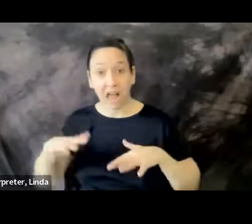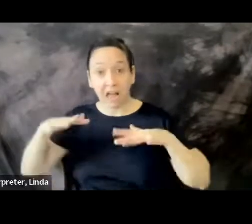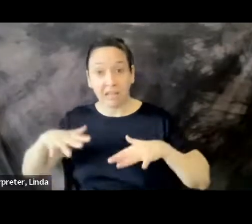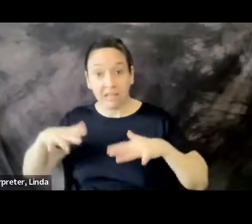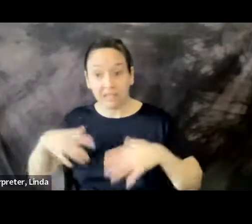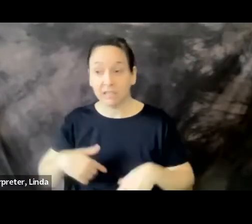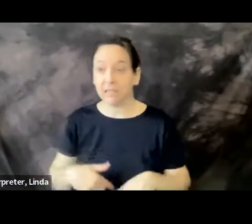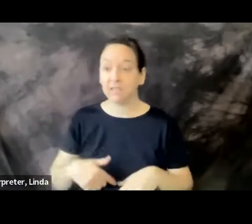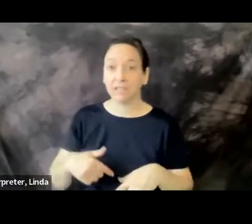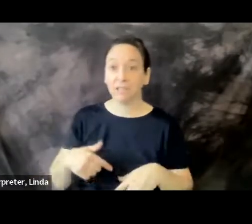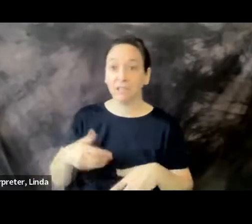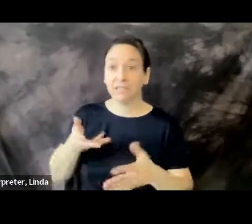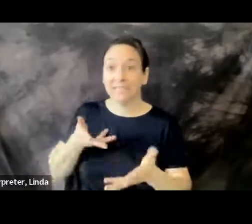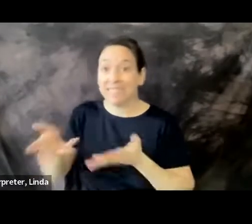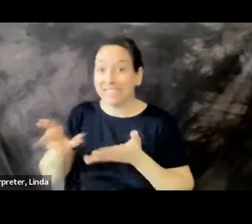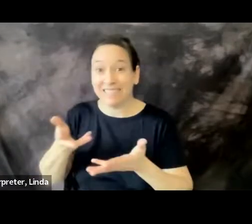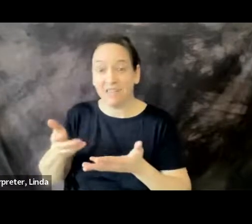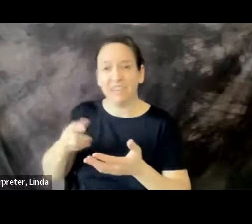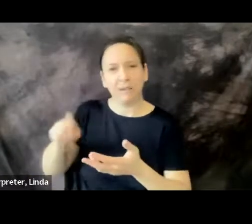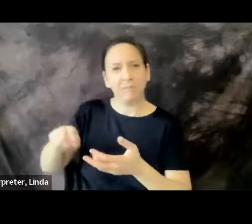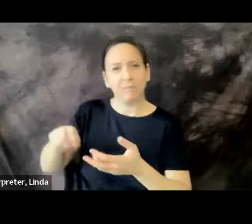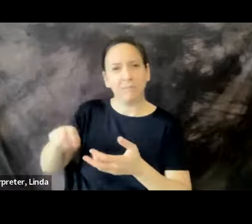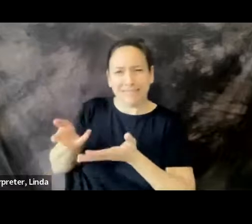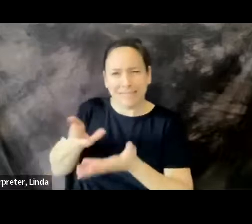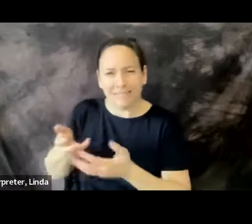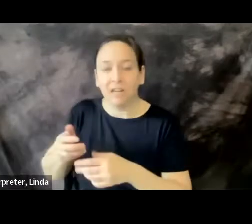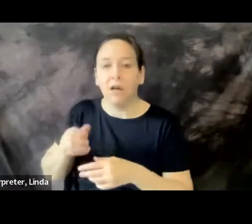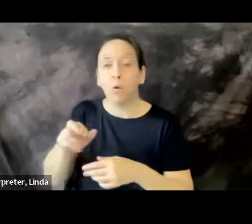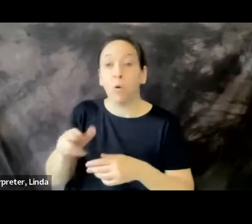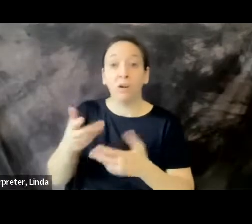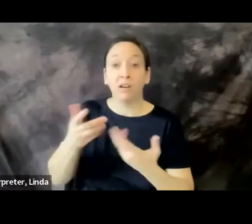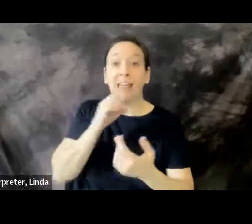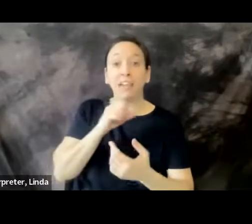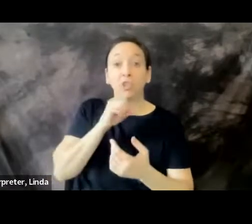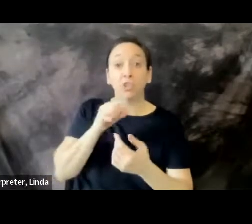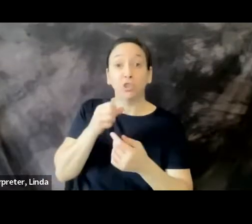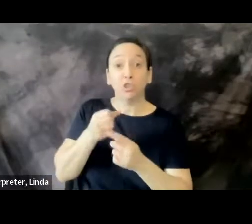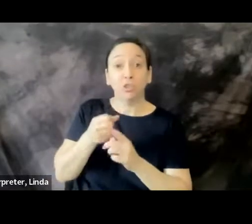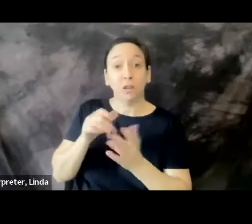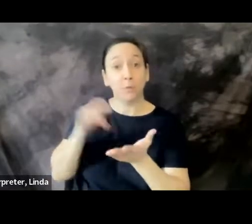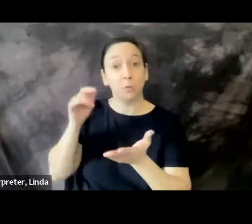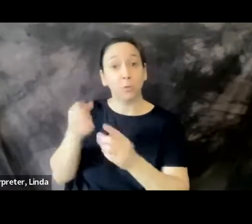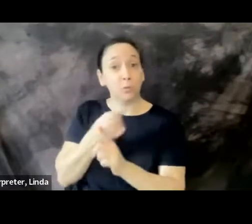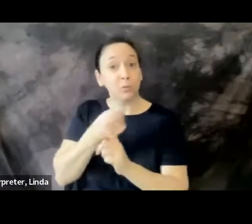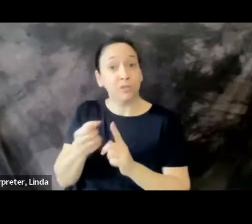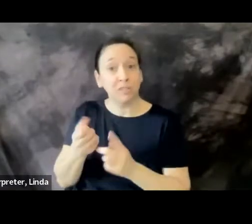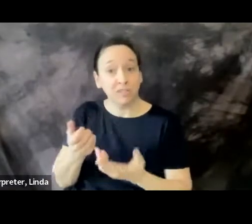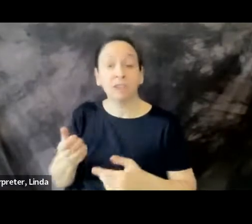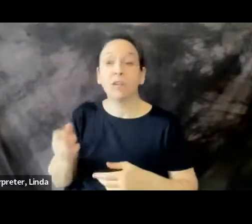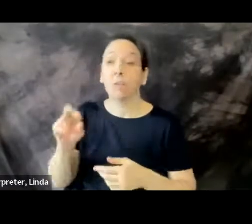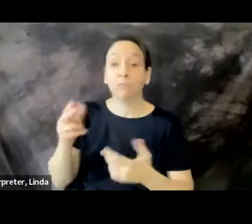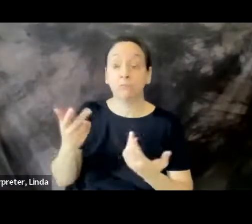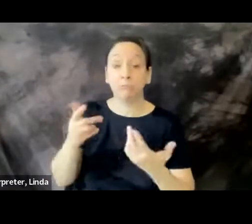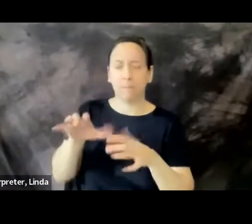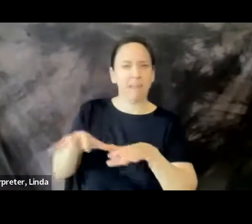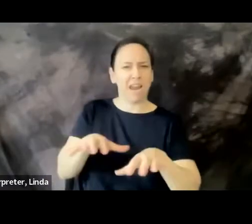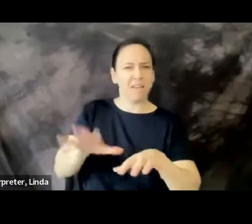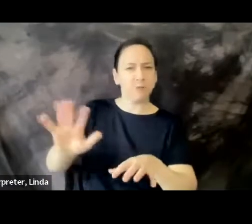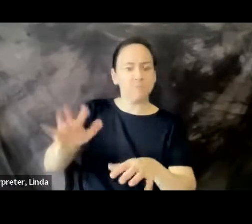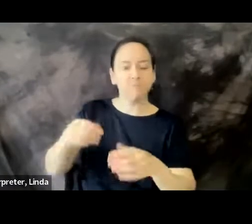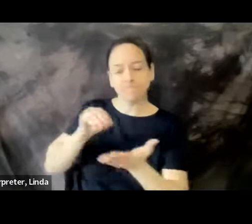social interaction or wandering or even elder abuse or other concerning behaviors. And then there's